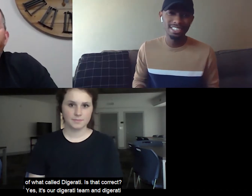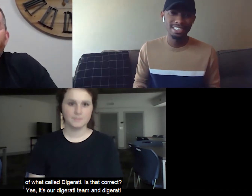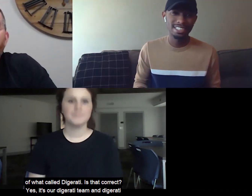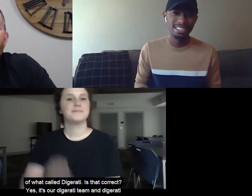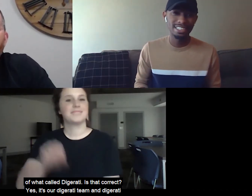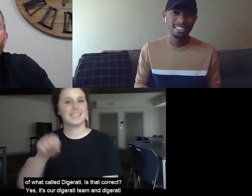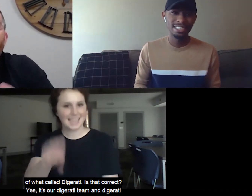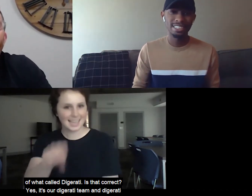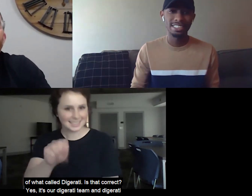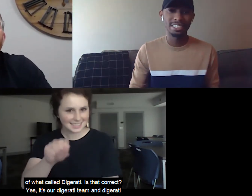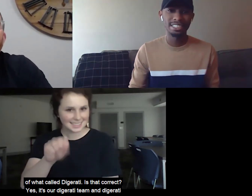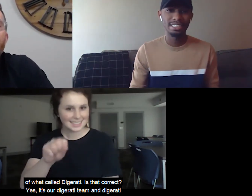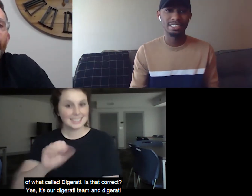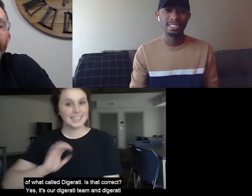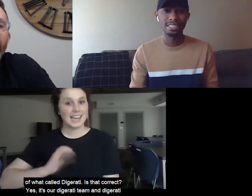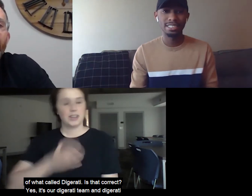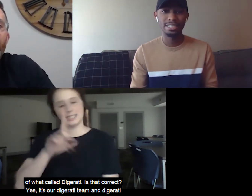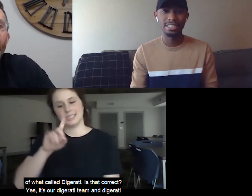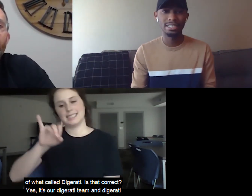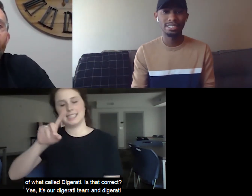it's our Digerati team,